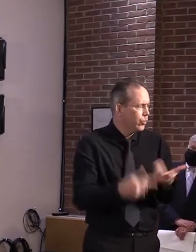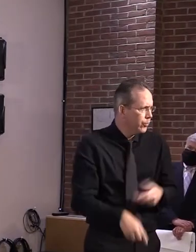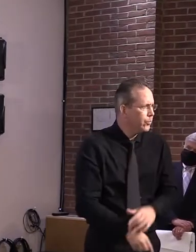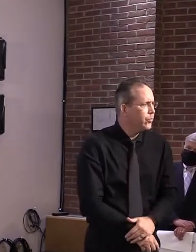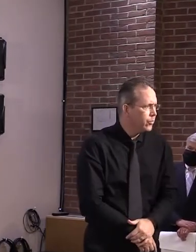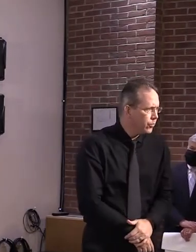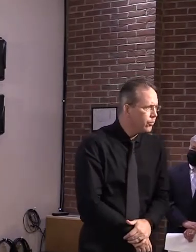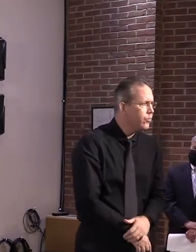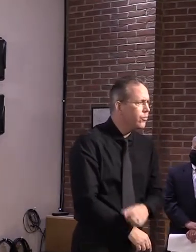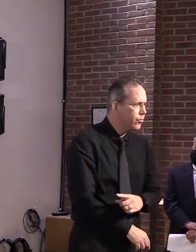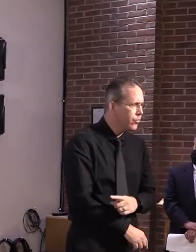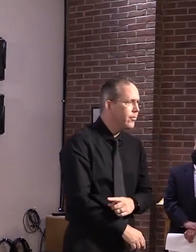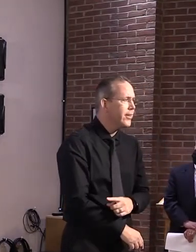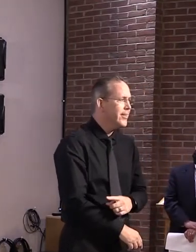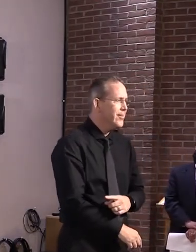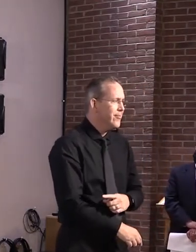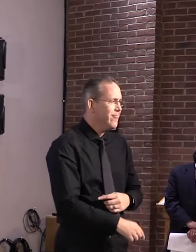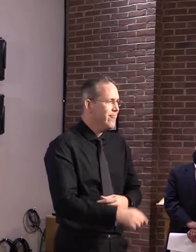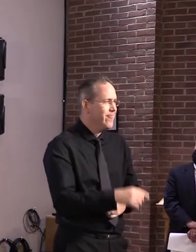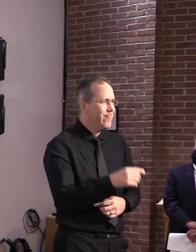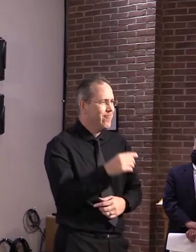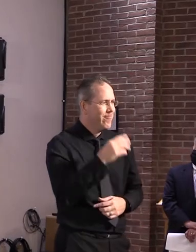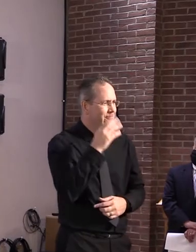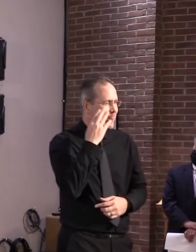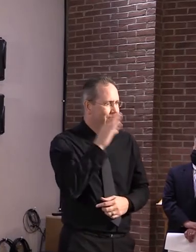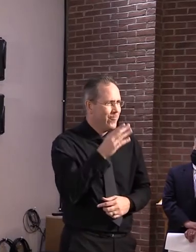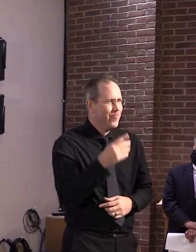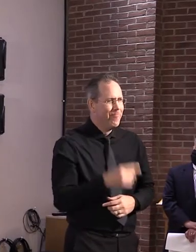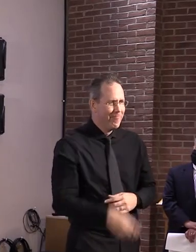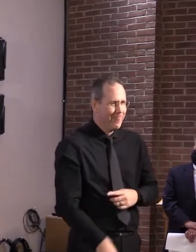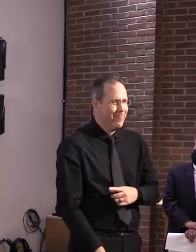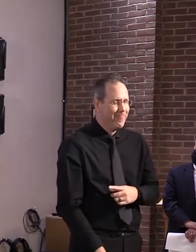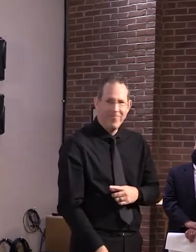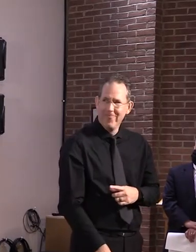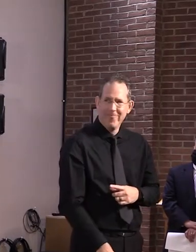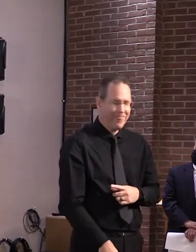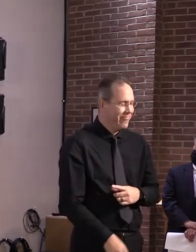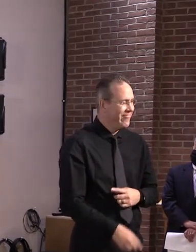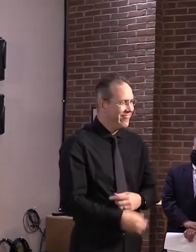Hi, this is Dr. Levine to answer that question. Thank you. The